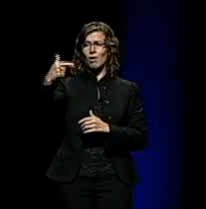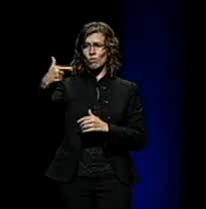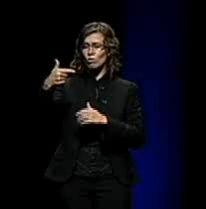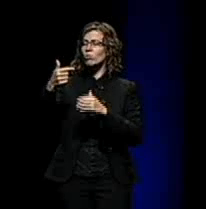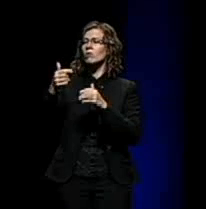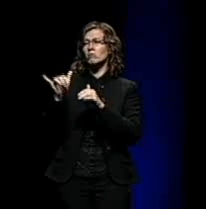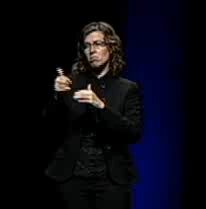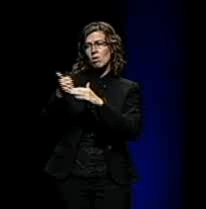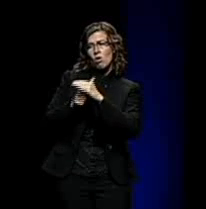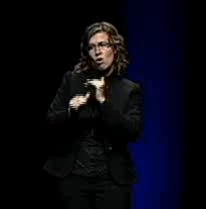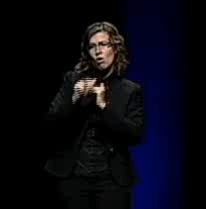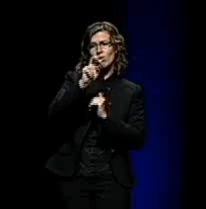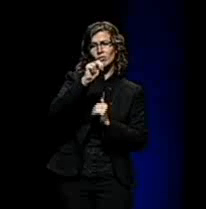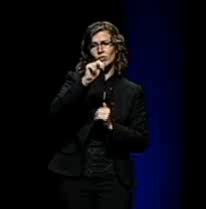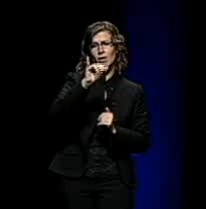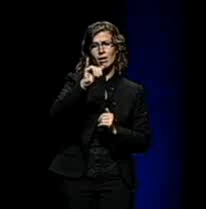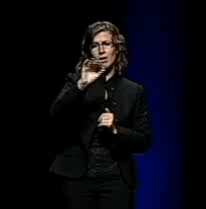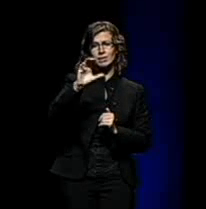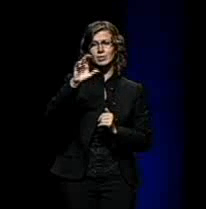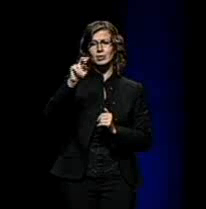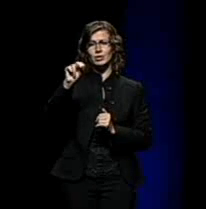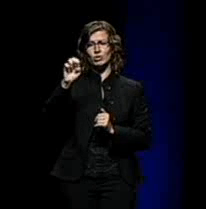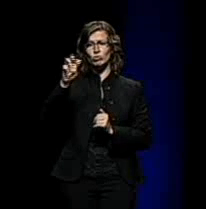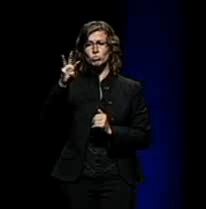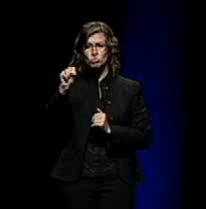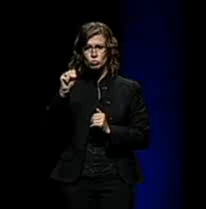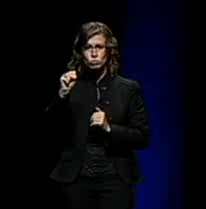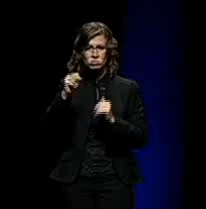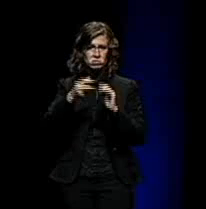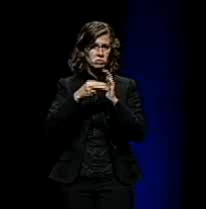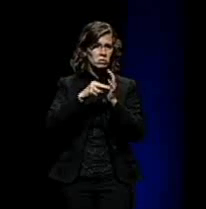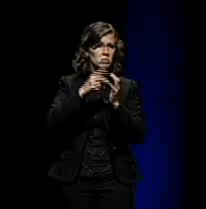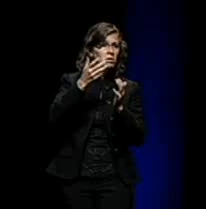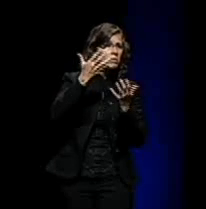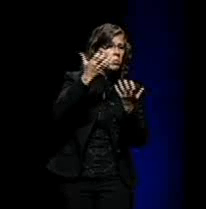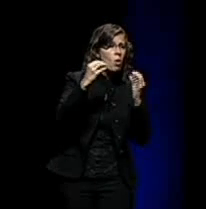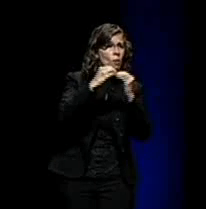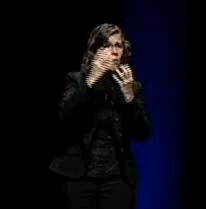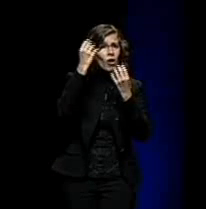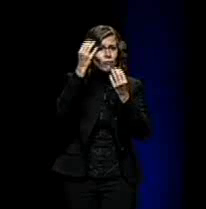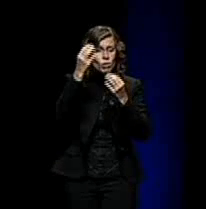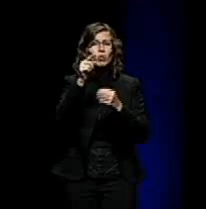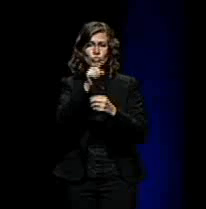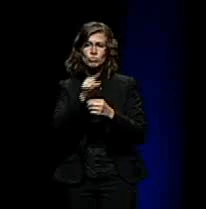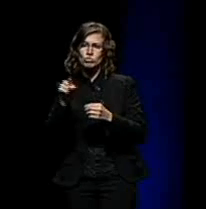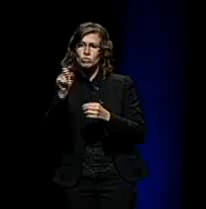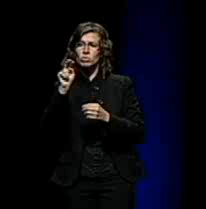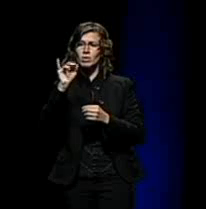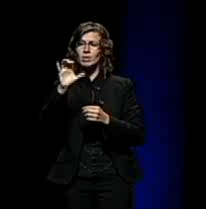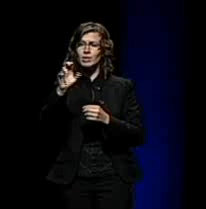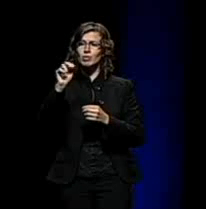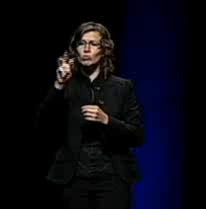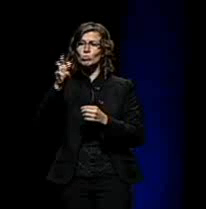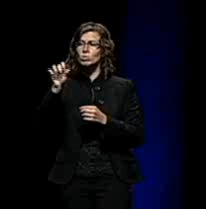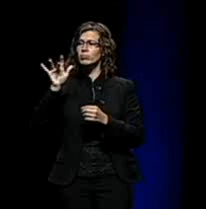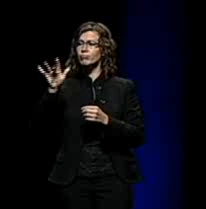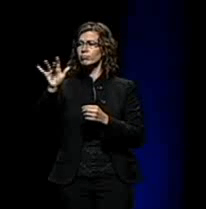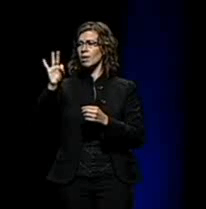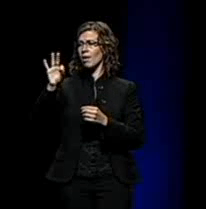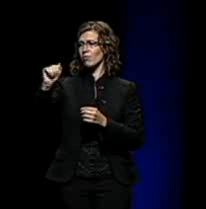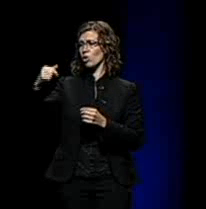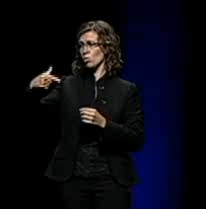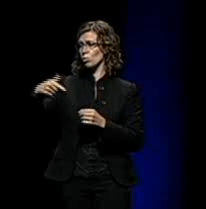News, to click on that to get more information as well in the FAQs, frequently asked questions. So.